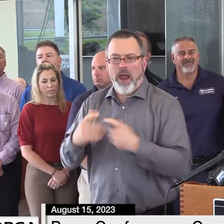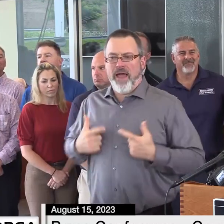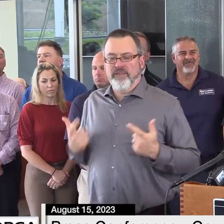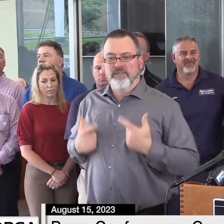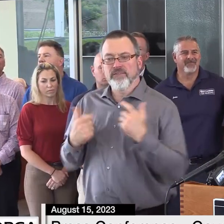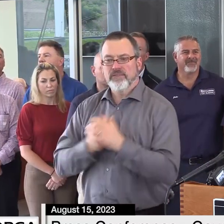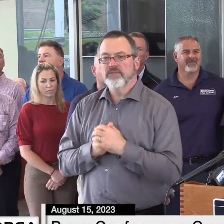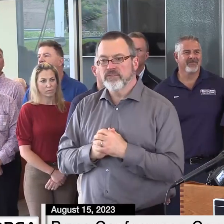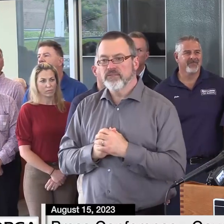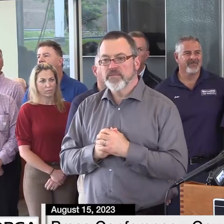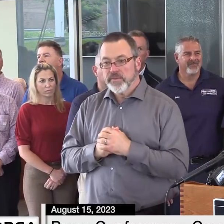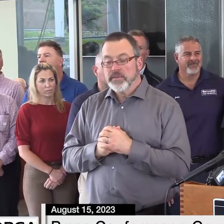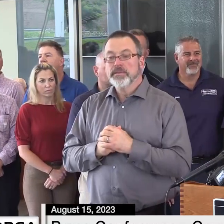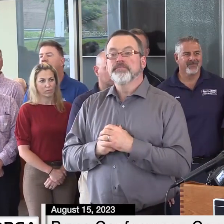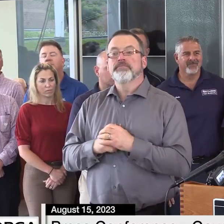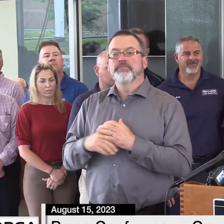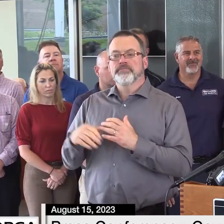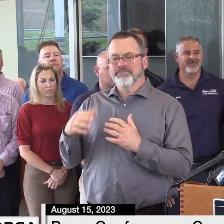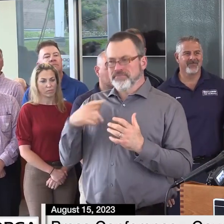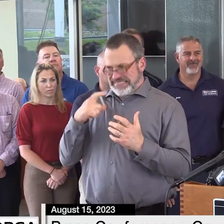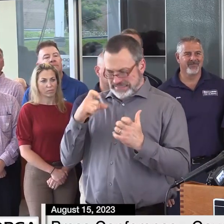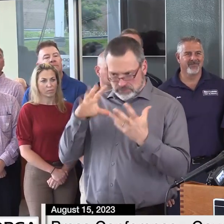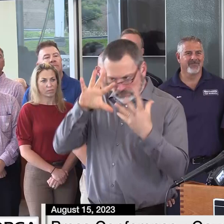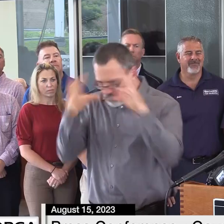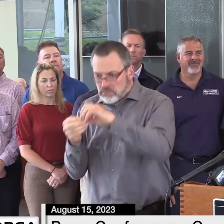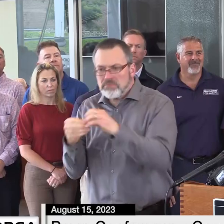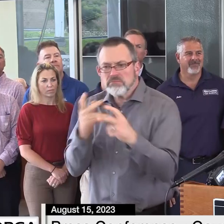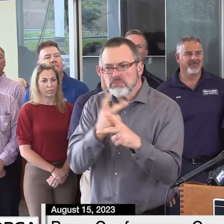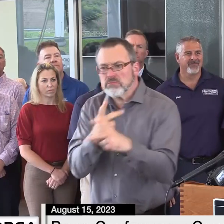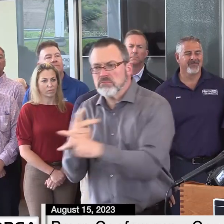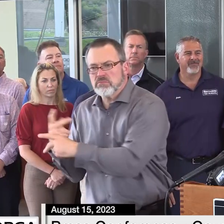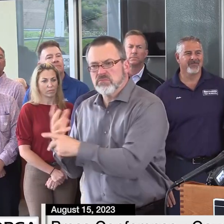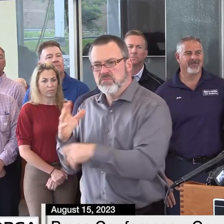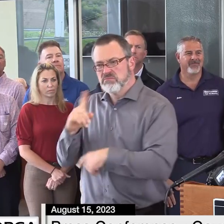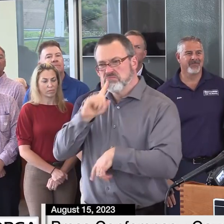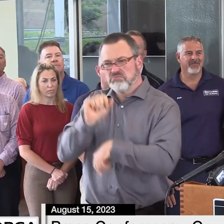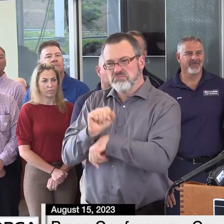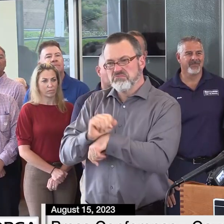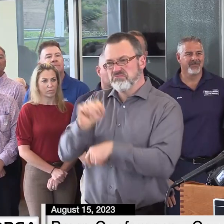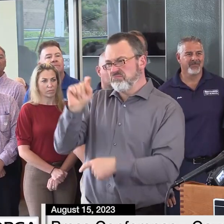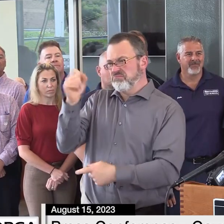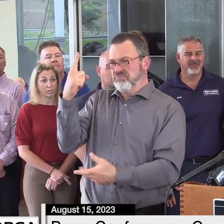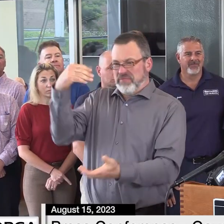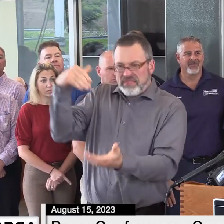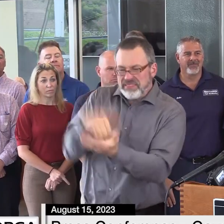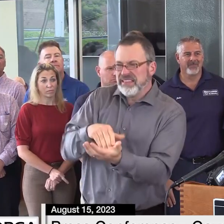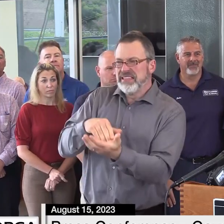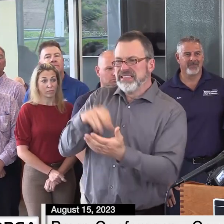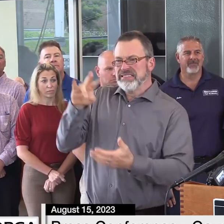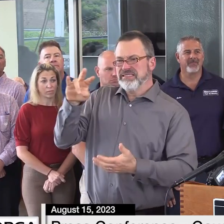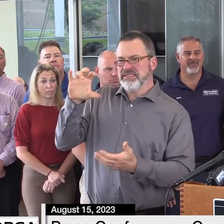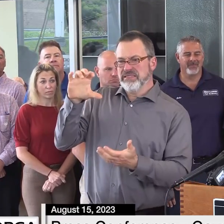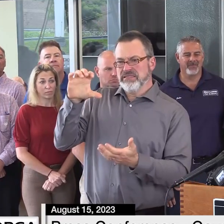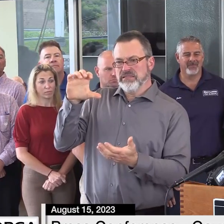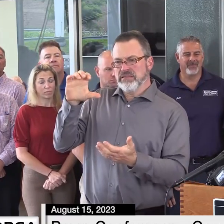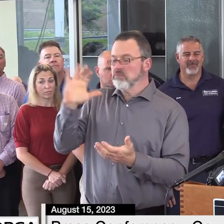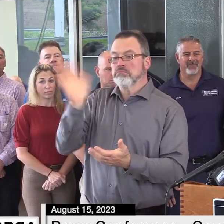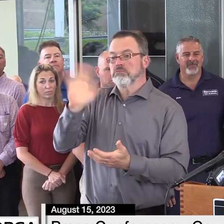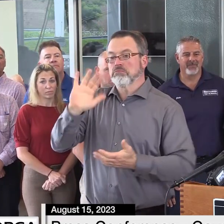And when you do the math, that's a lot. That's 11,700 pounds,